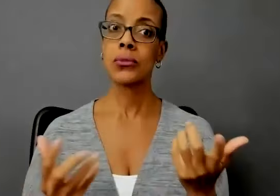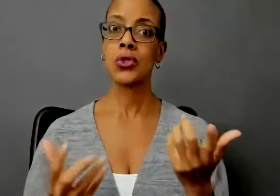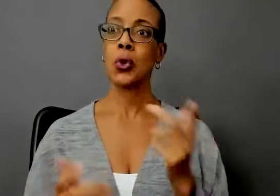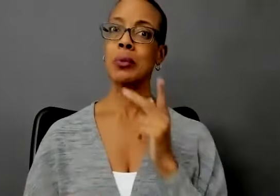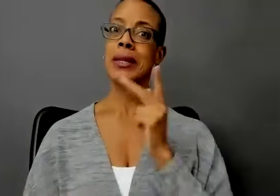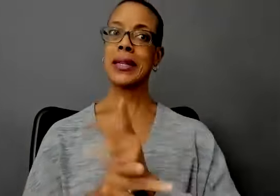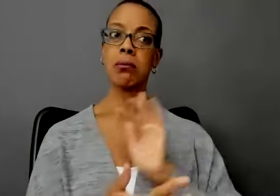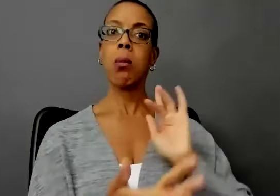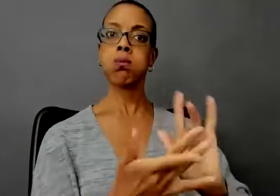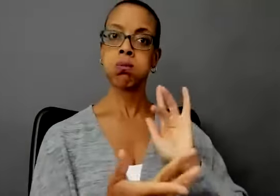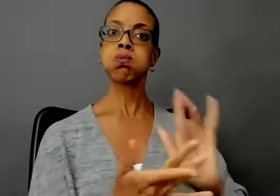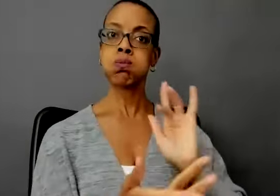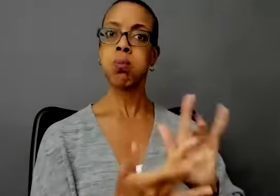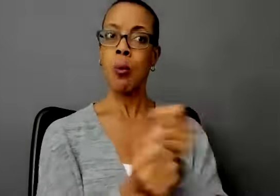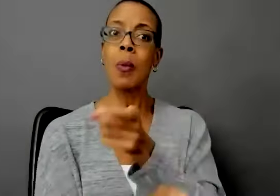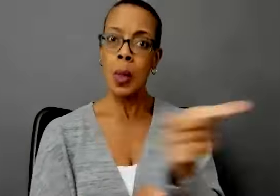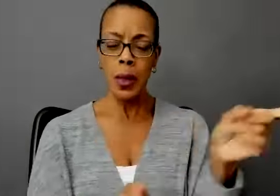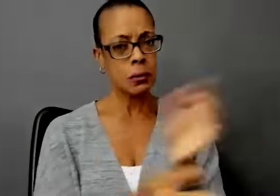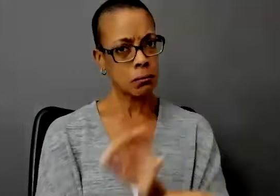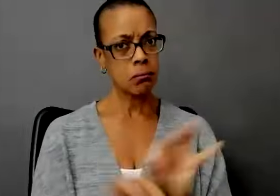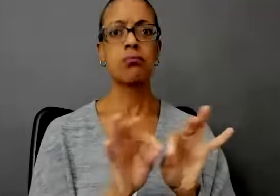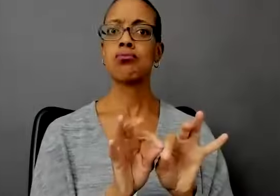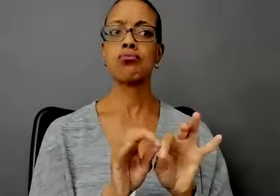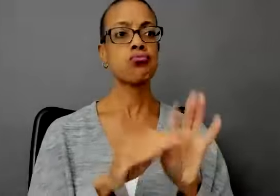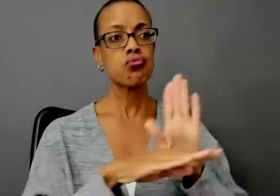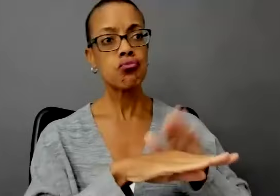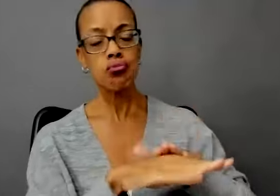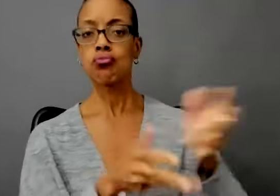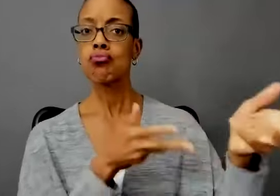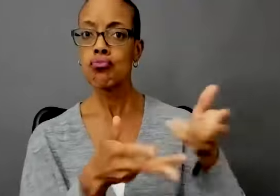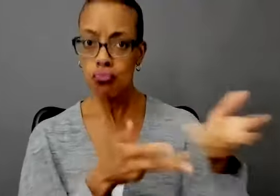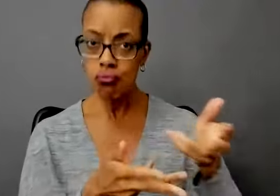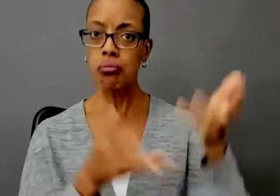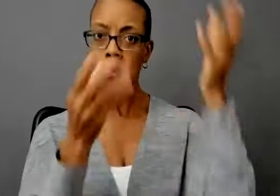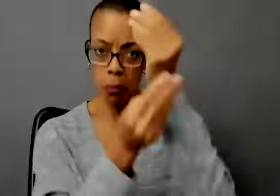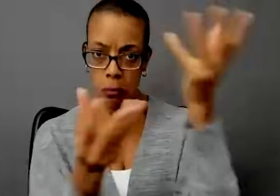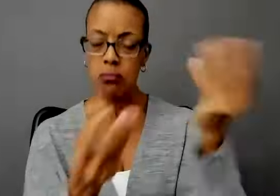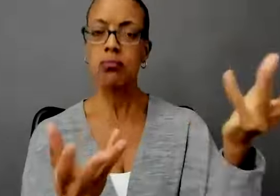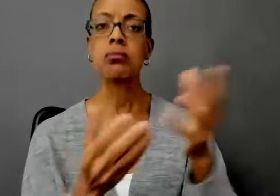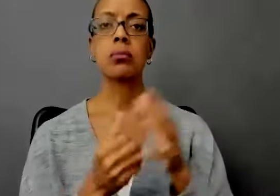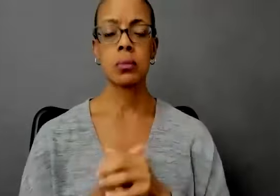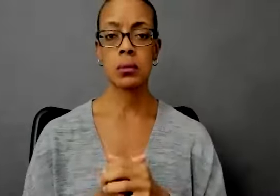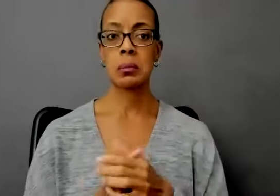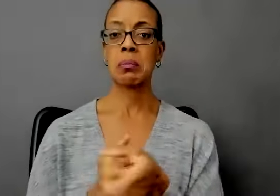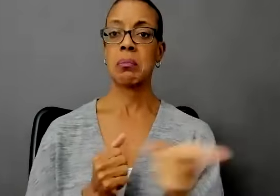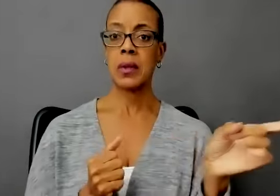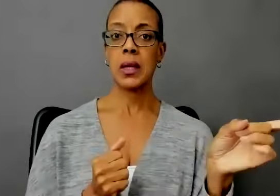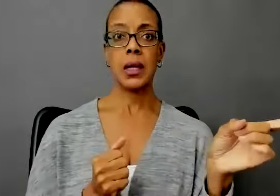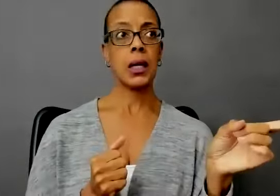were also, I think, so important. We kept them consulted on everything. And, you know, they gave such